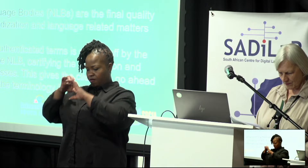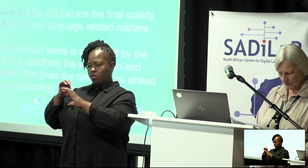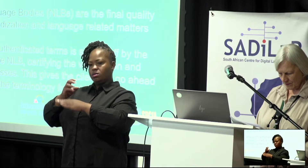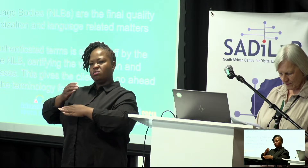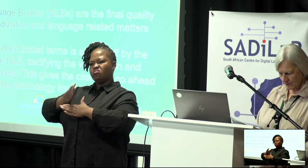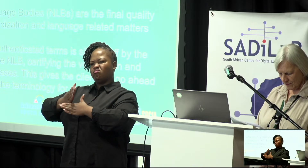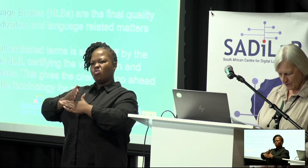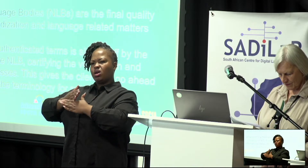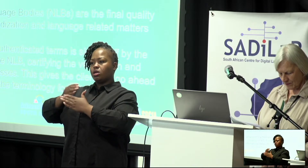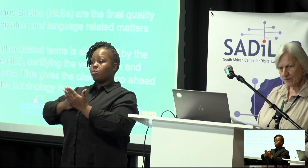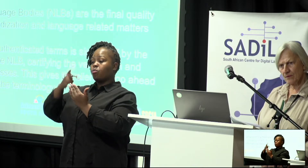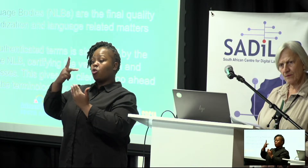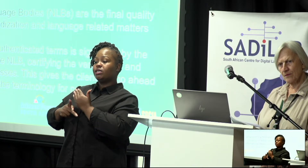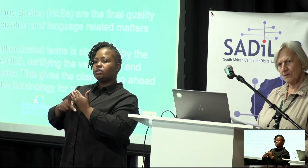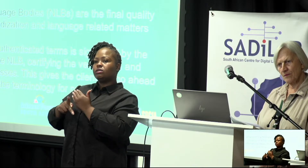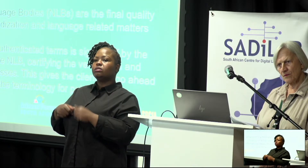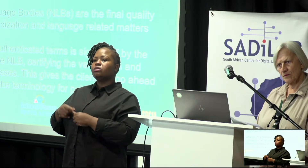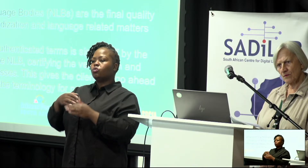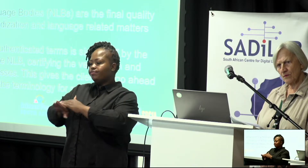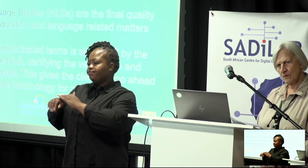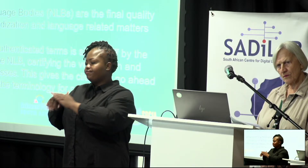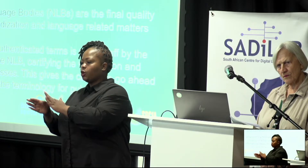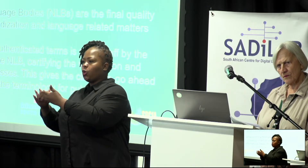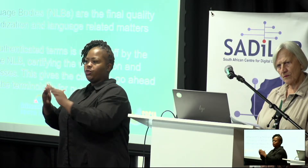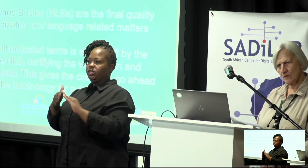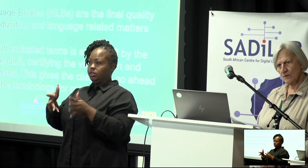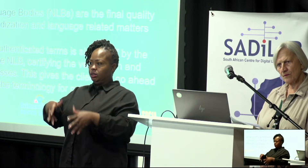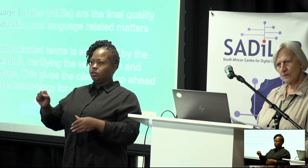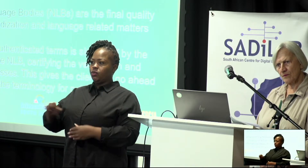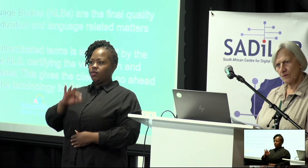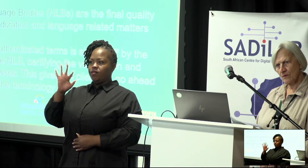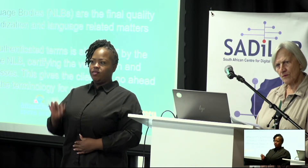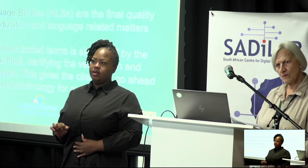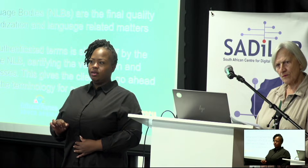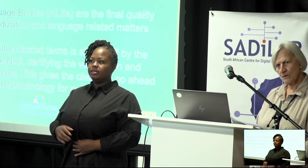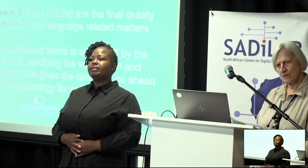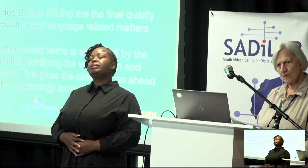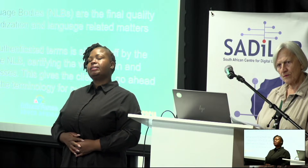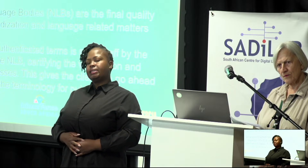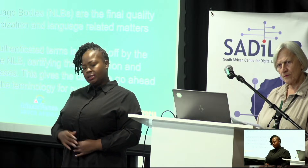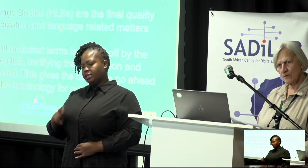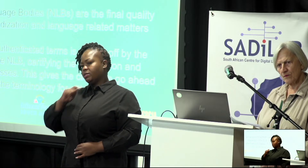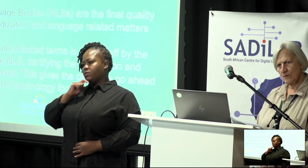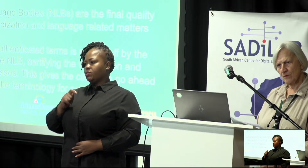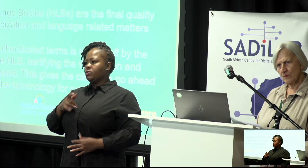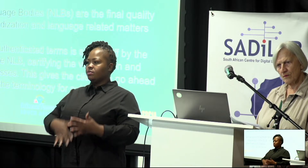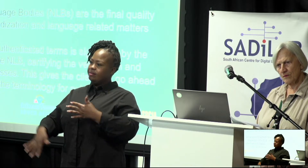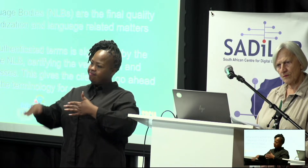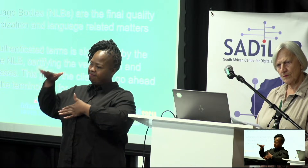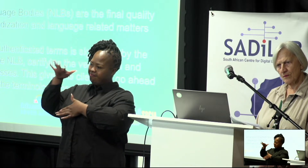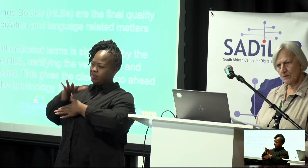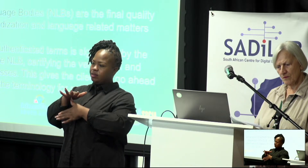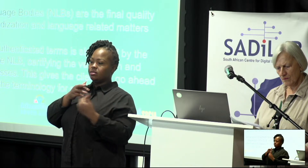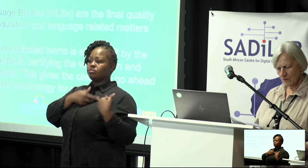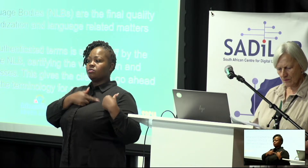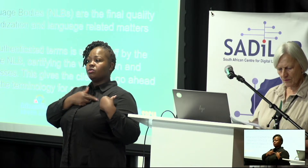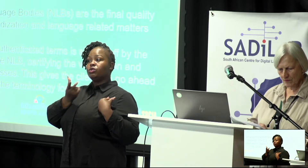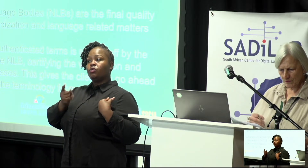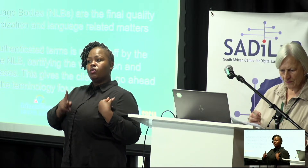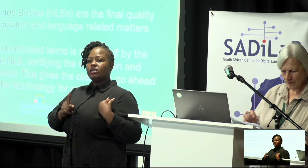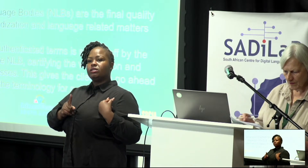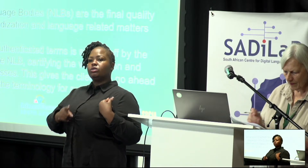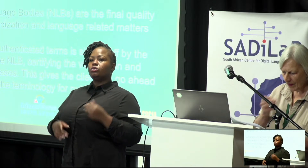past decade, we work with communities across South Africa, and definitely one of our core mandates, we record